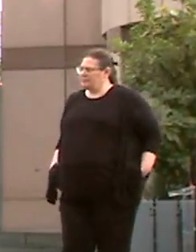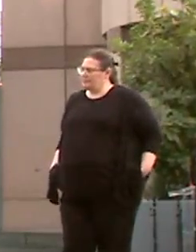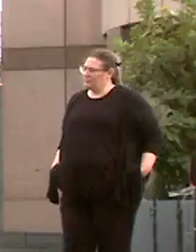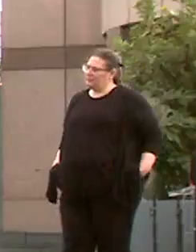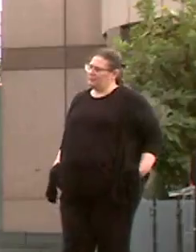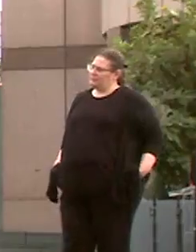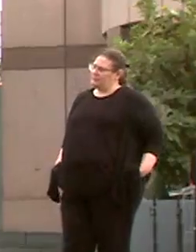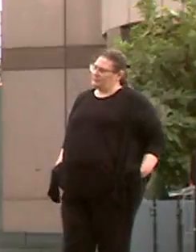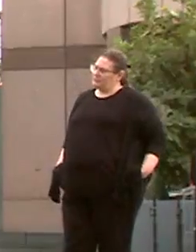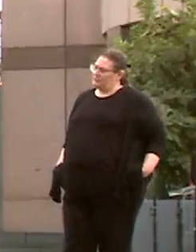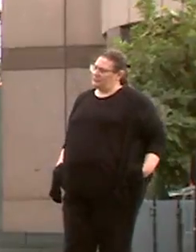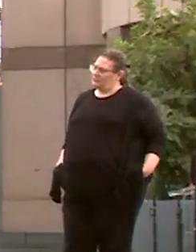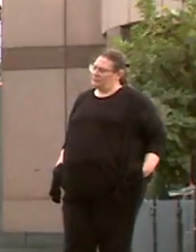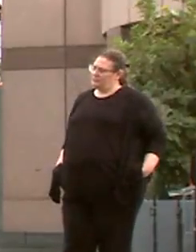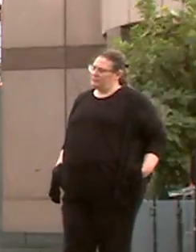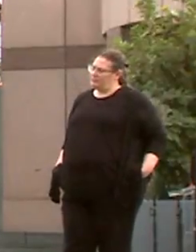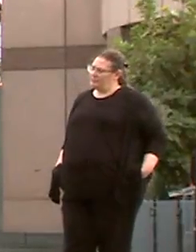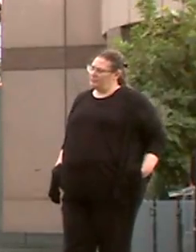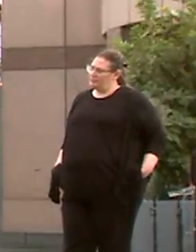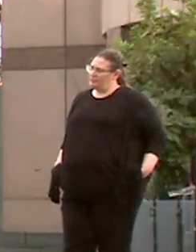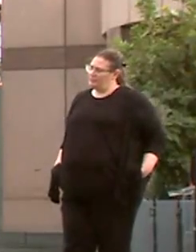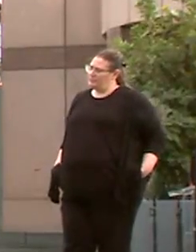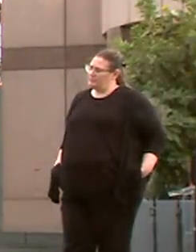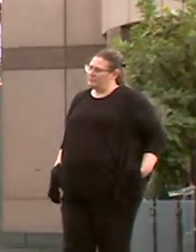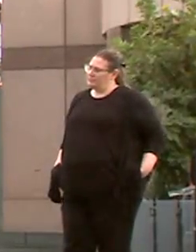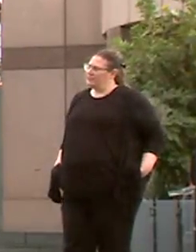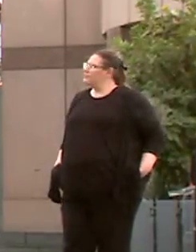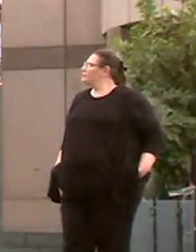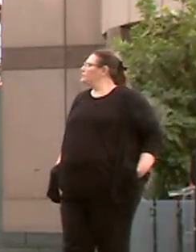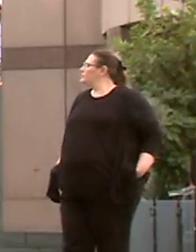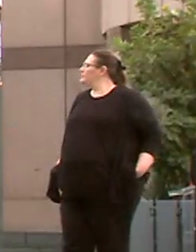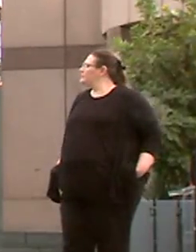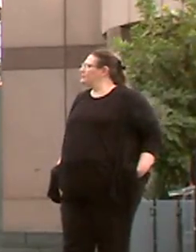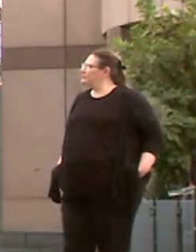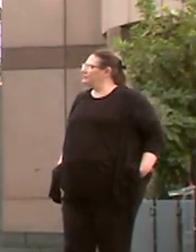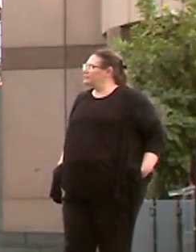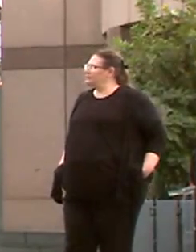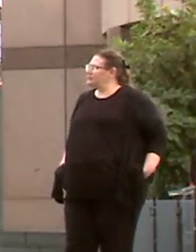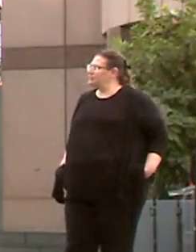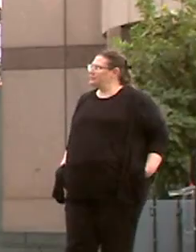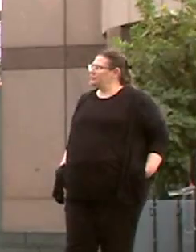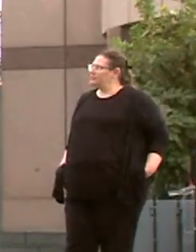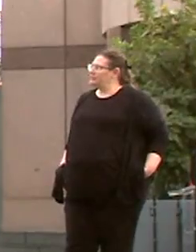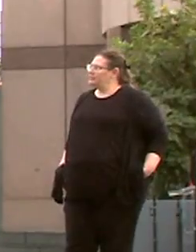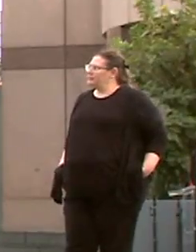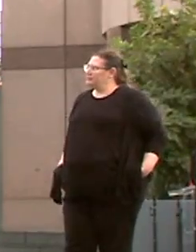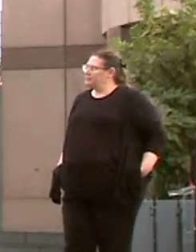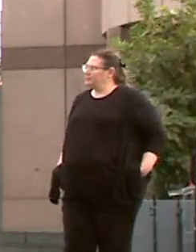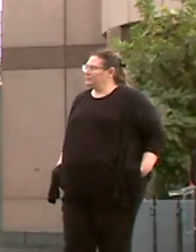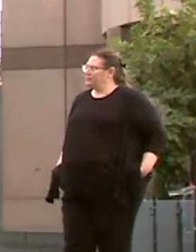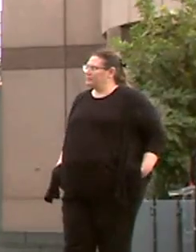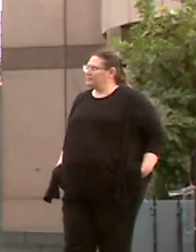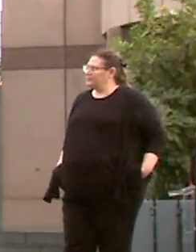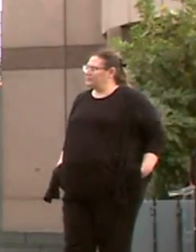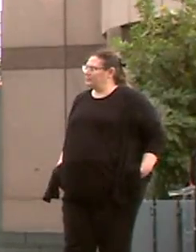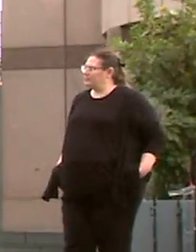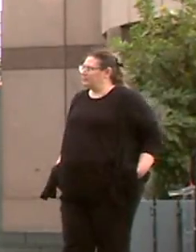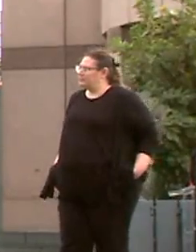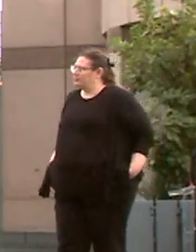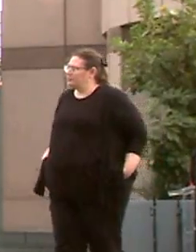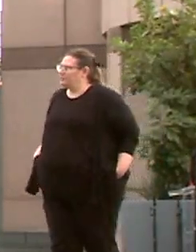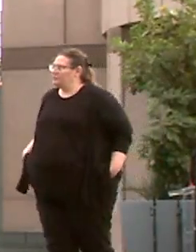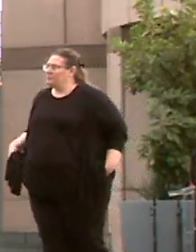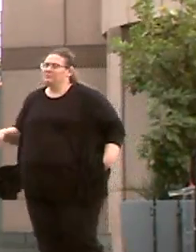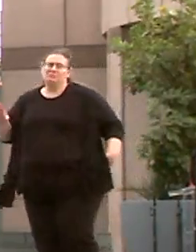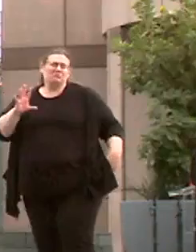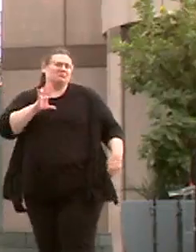and then to you. So I think it's really important that you lead with who you really are, and then people will respect that. I love that, and